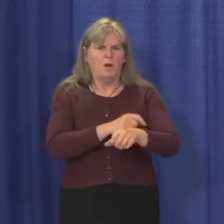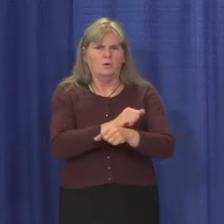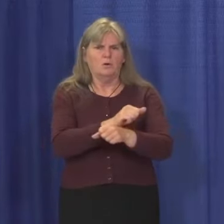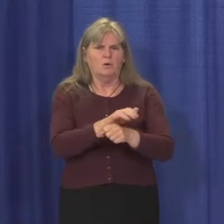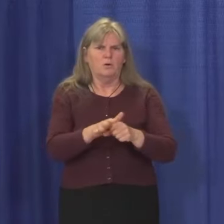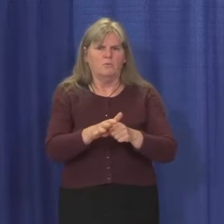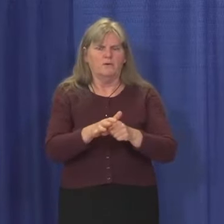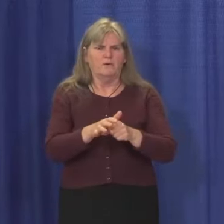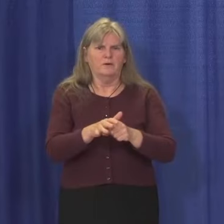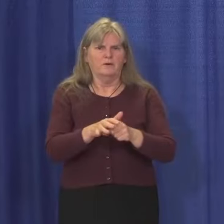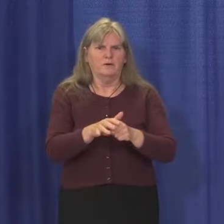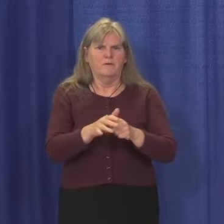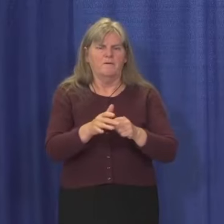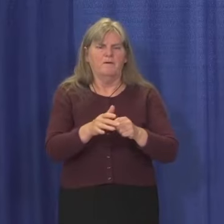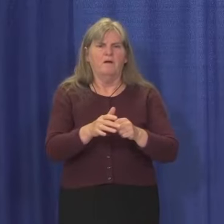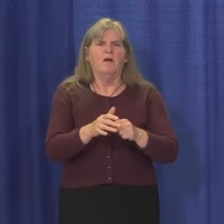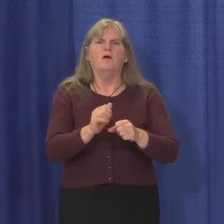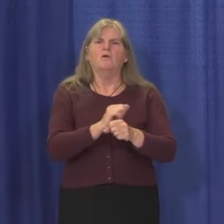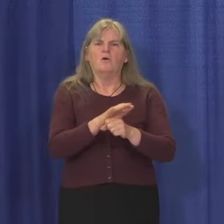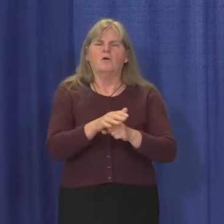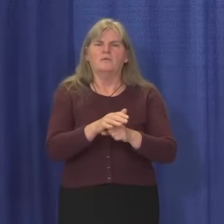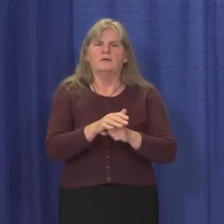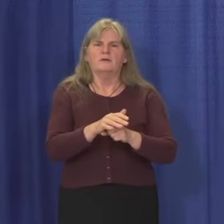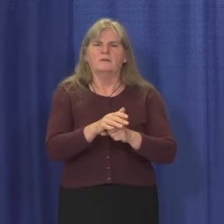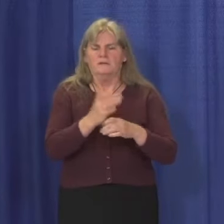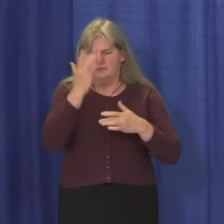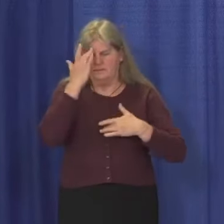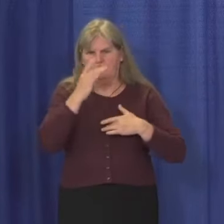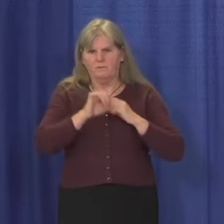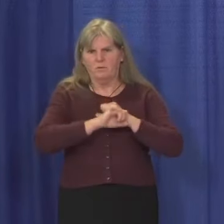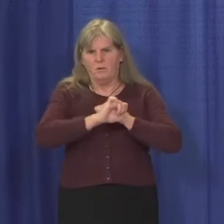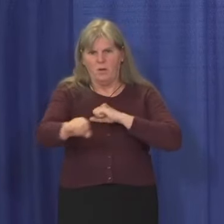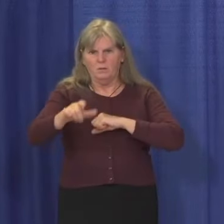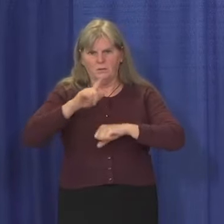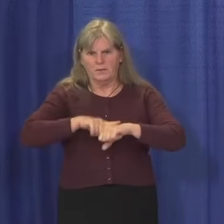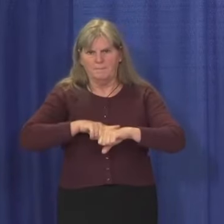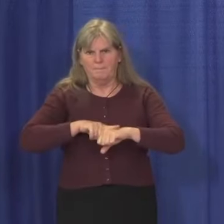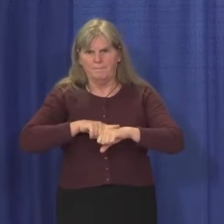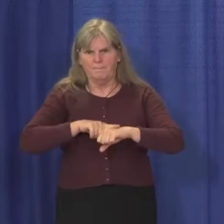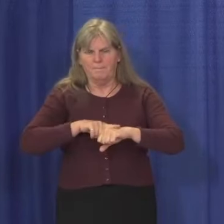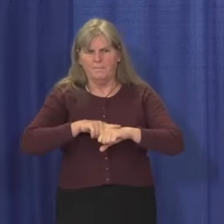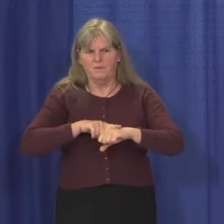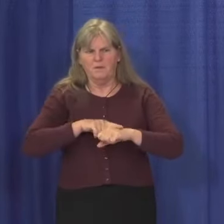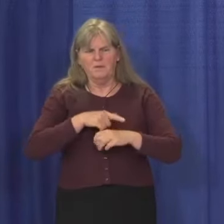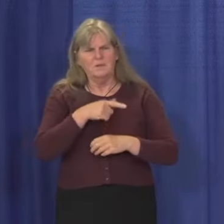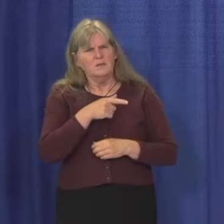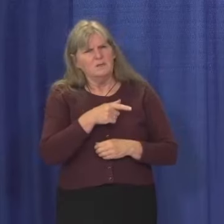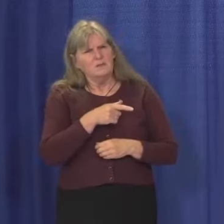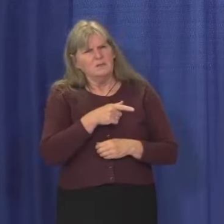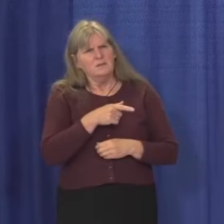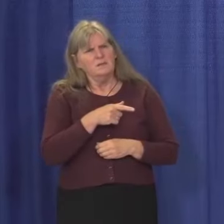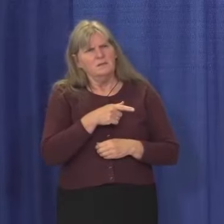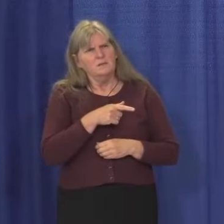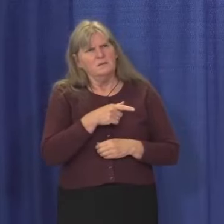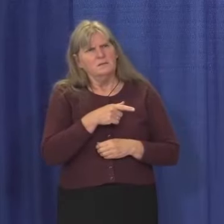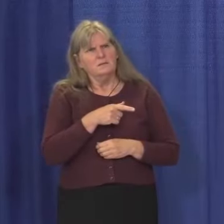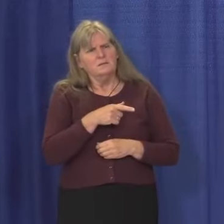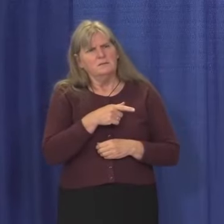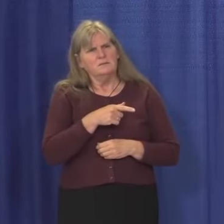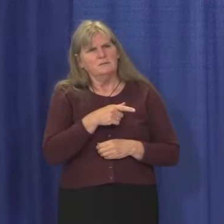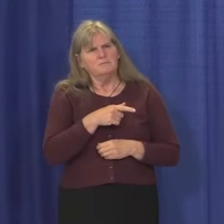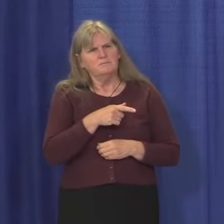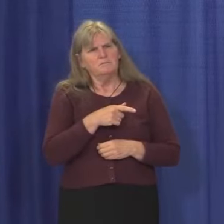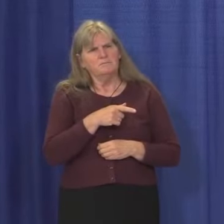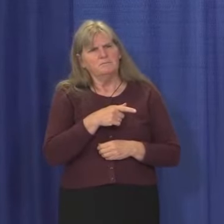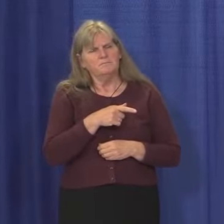this presser here. And my question sort of riffs off of that, and it sort